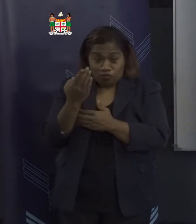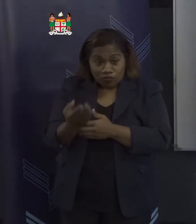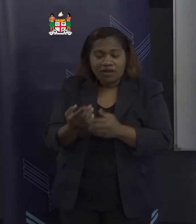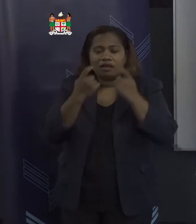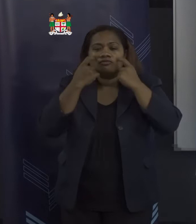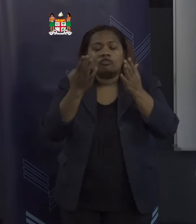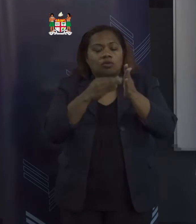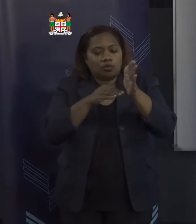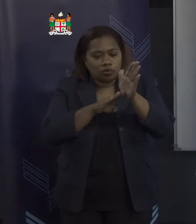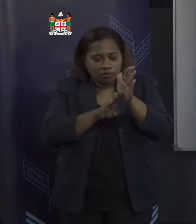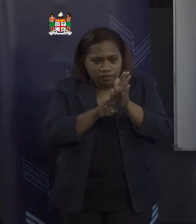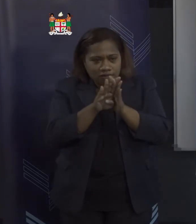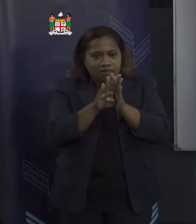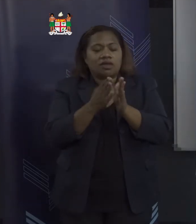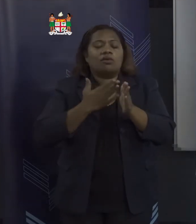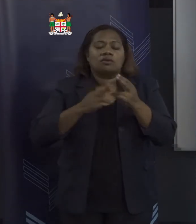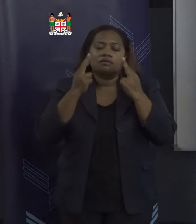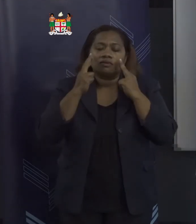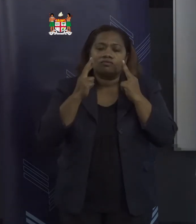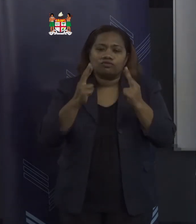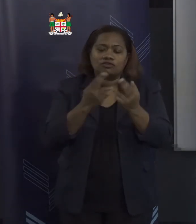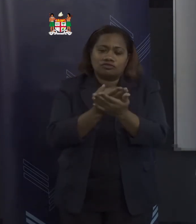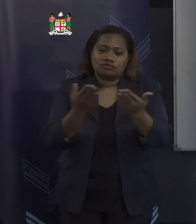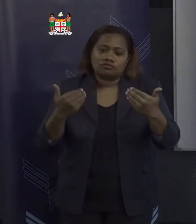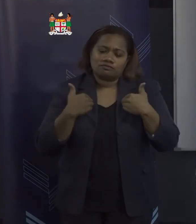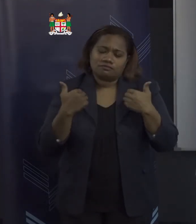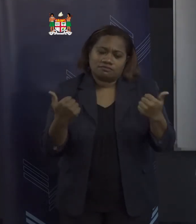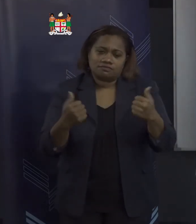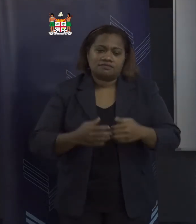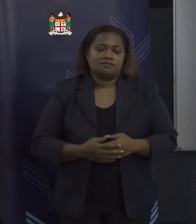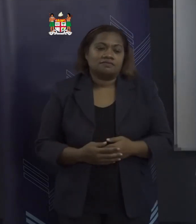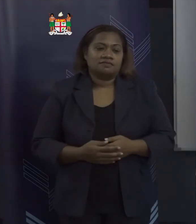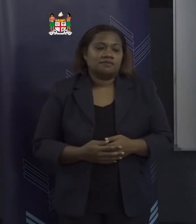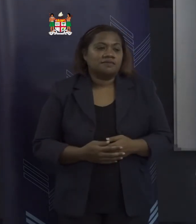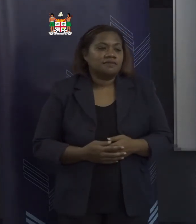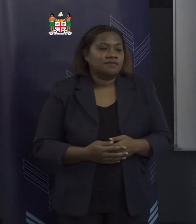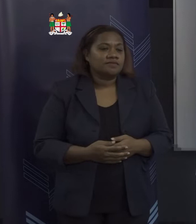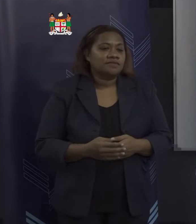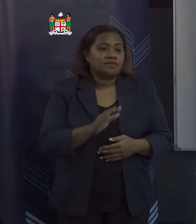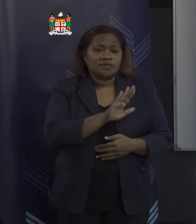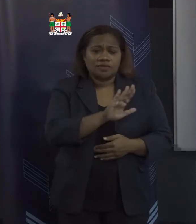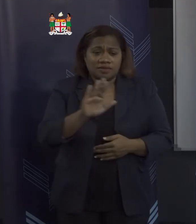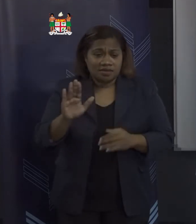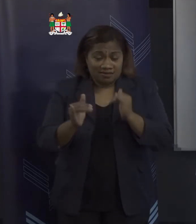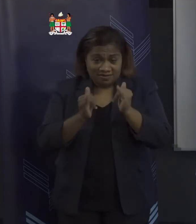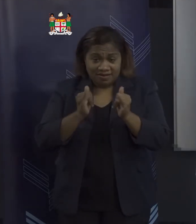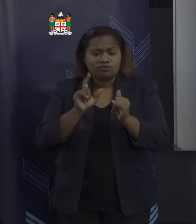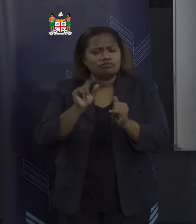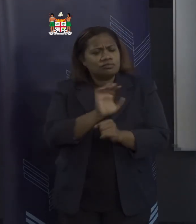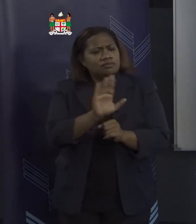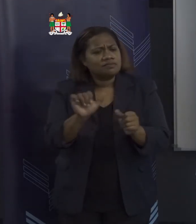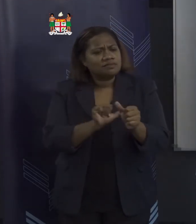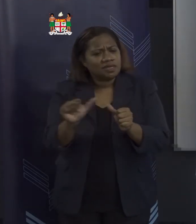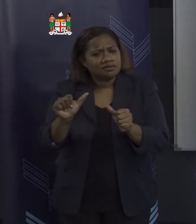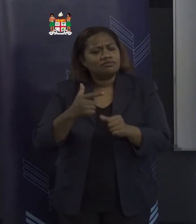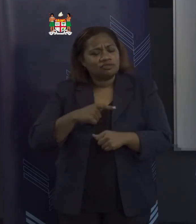want to wish you well. May the exams be in your favor. Just do your best, because that is what all